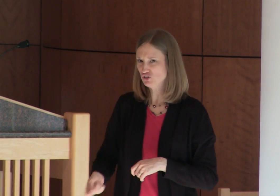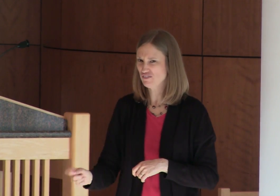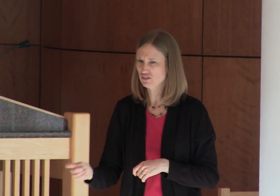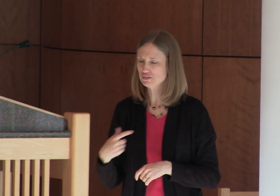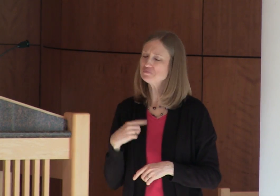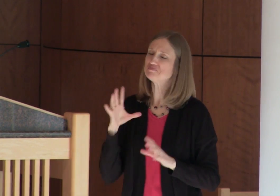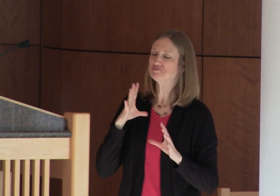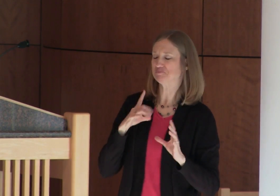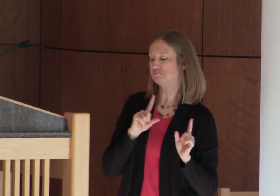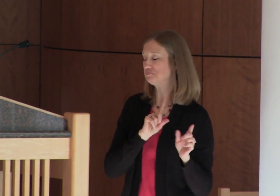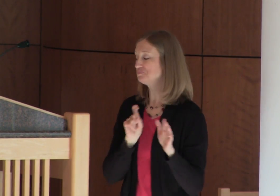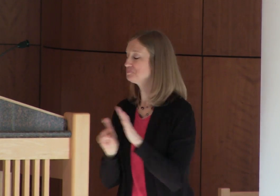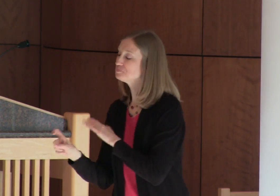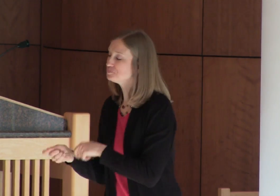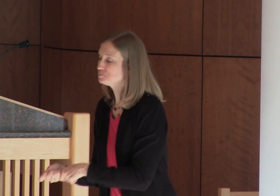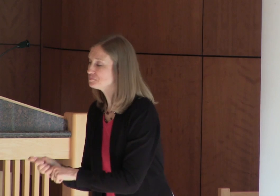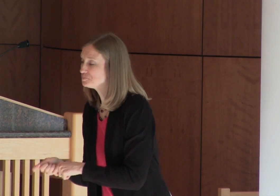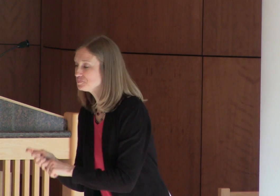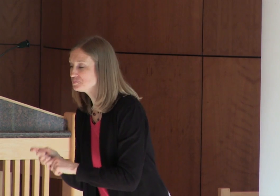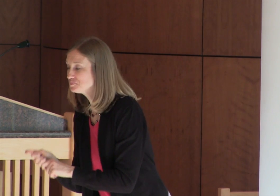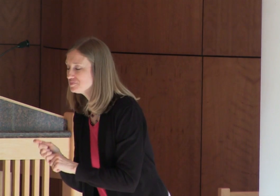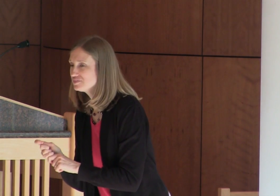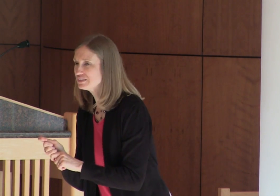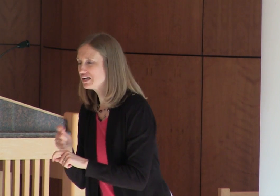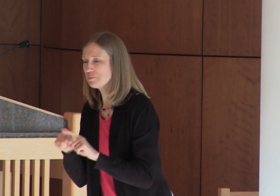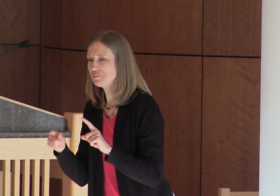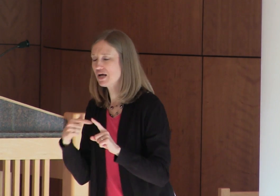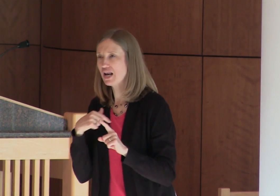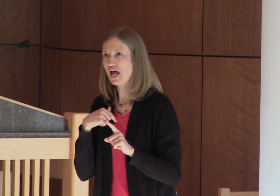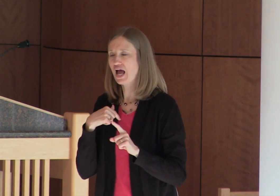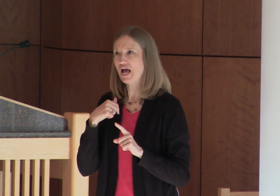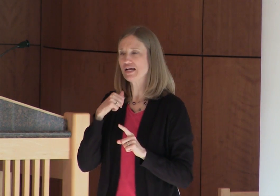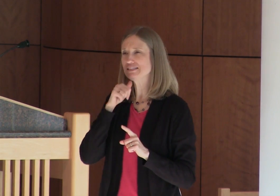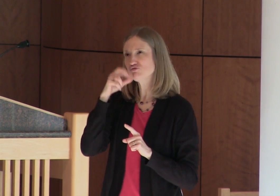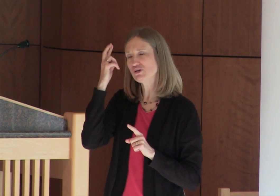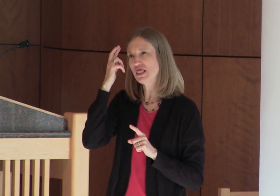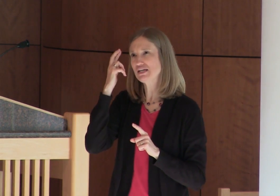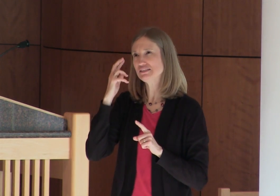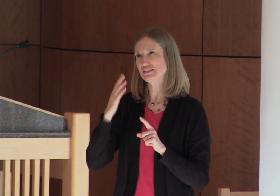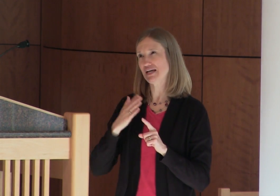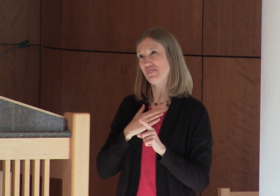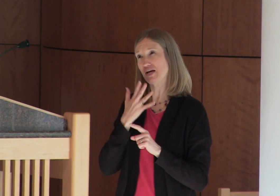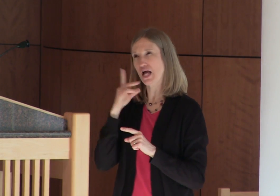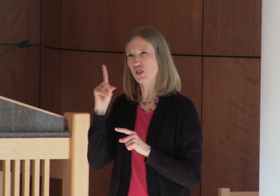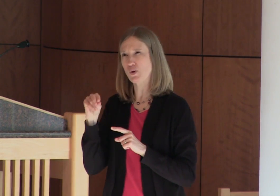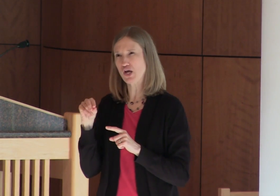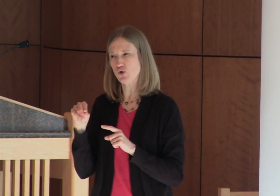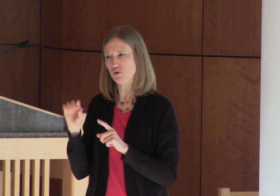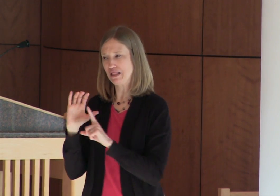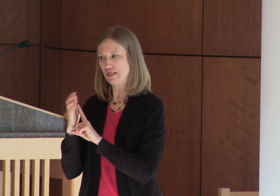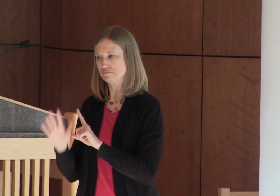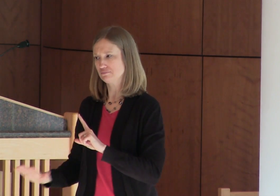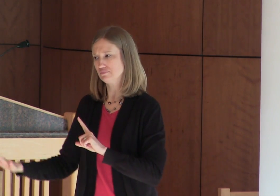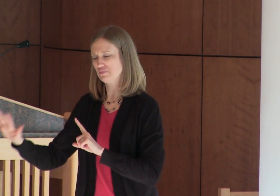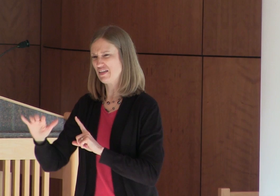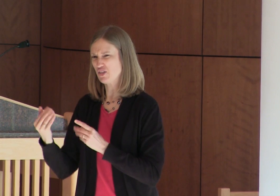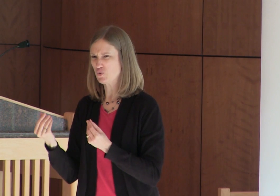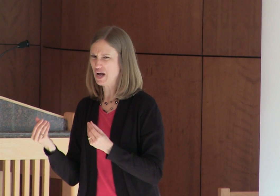But what I wasn't taking into account that in the semi-arid climate of Pueblo, Colorado, that ground was